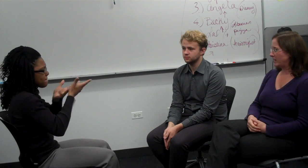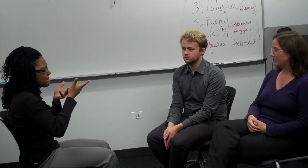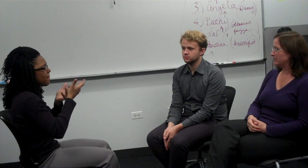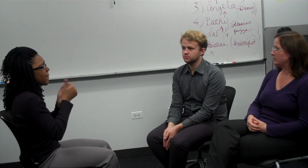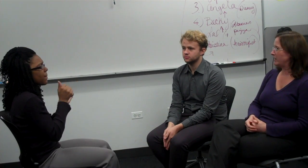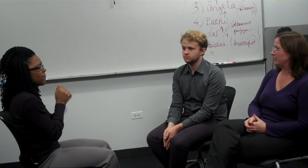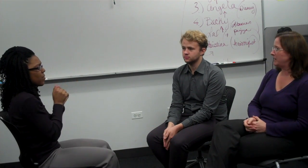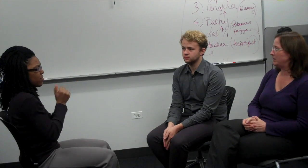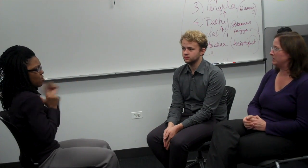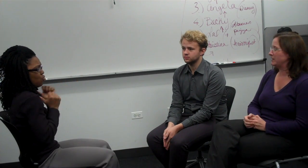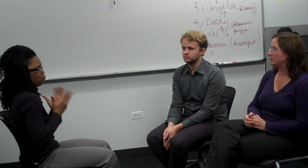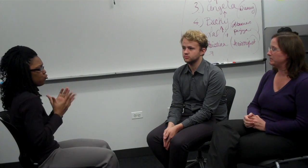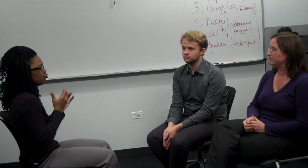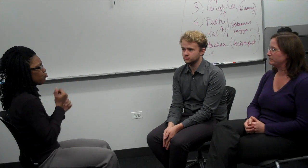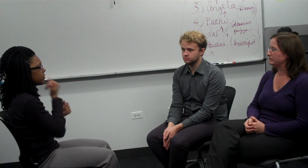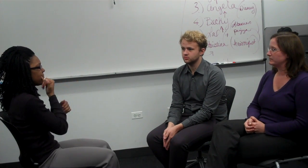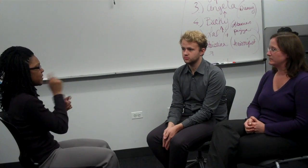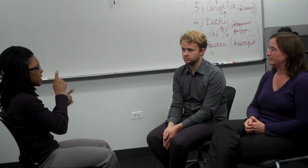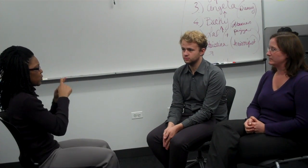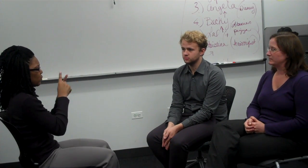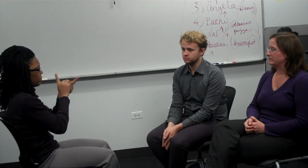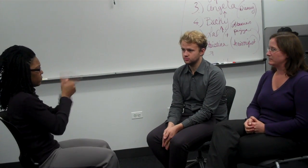Okay, that's fine. I'm able to help.